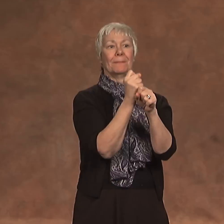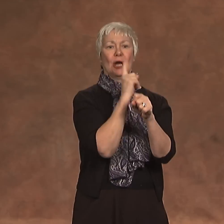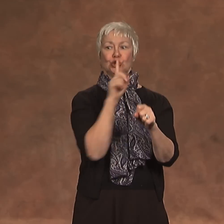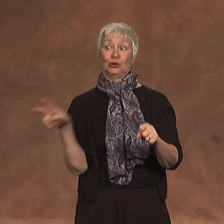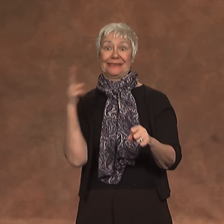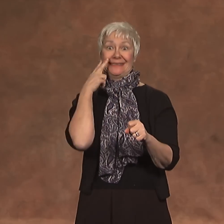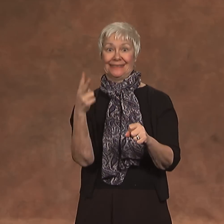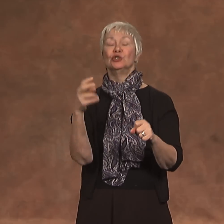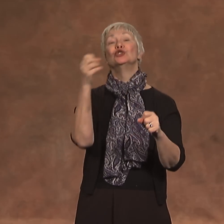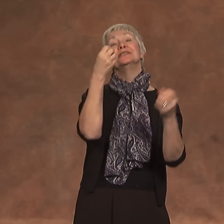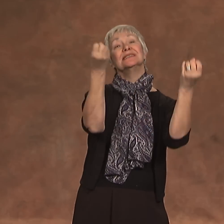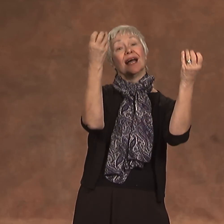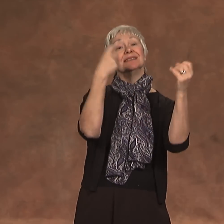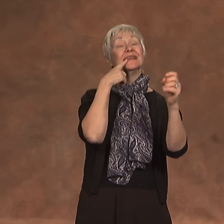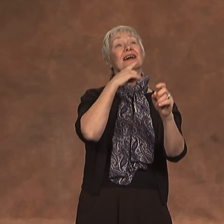Make sure that all students can see that.